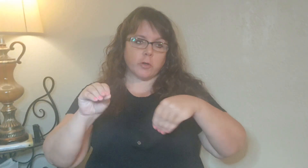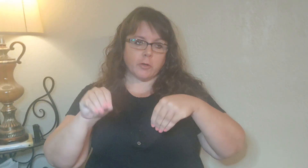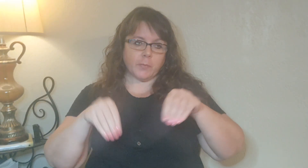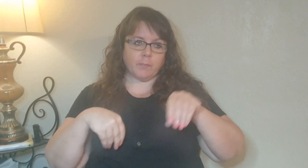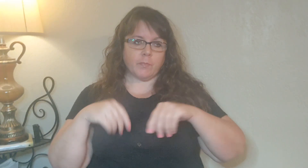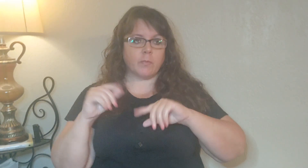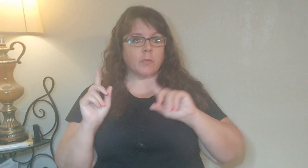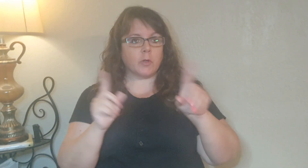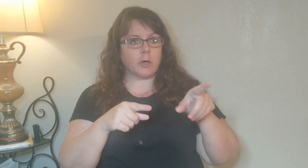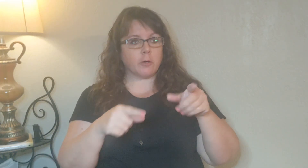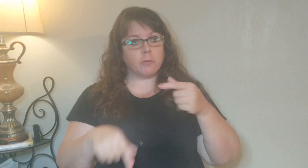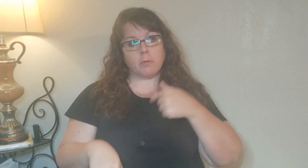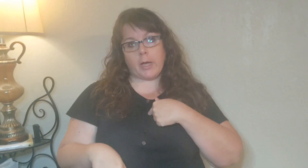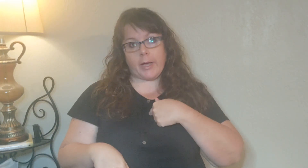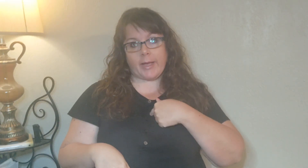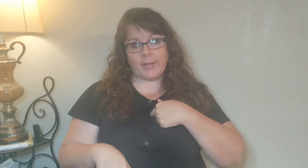store, go, I.